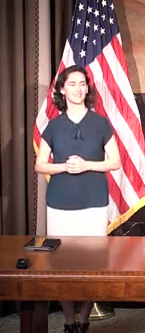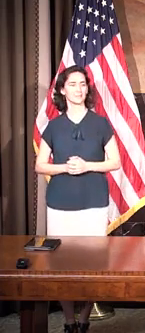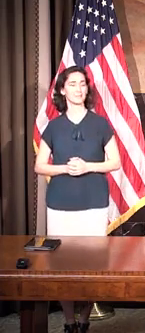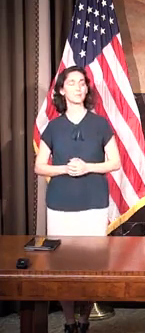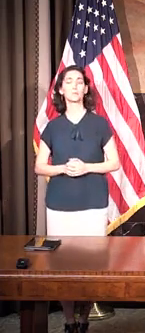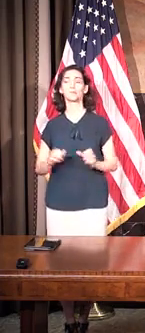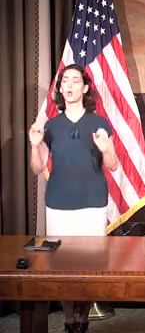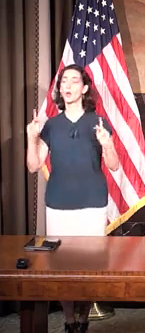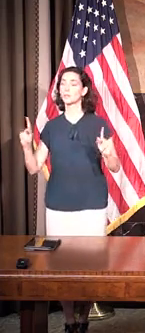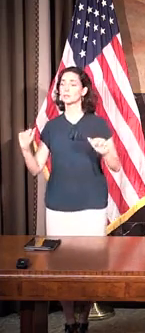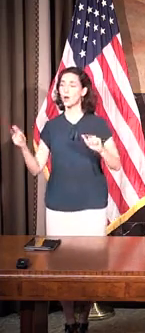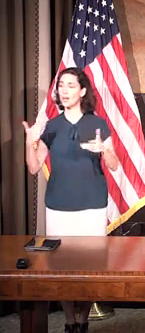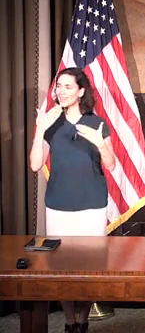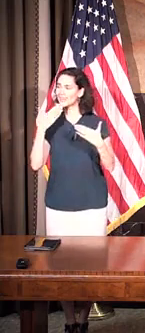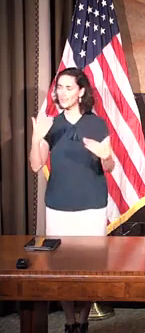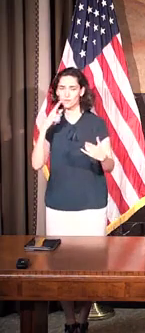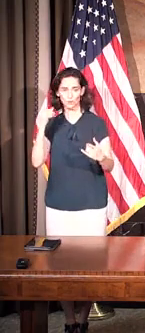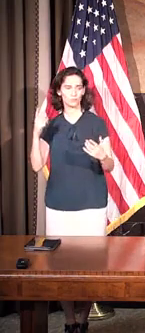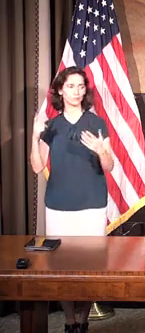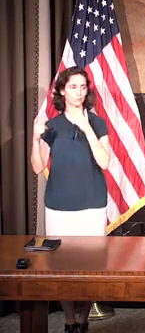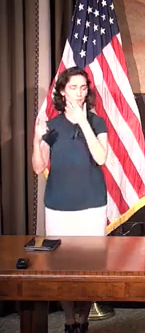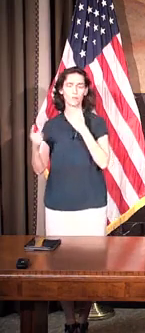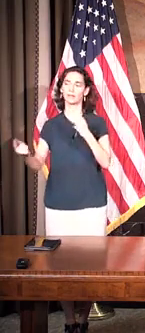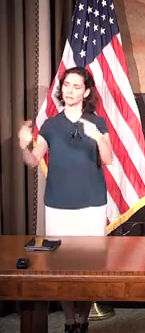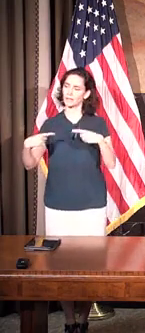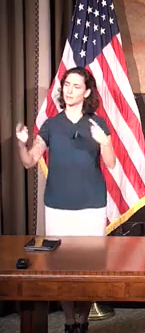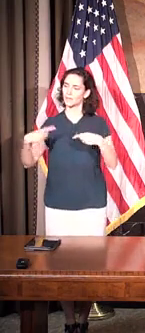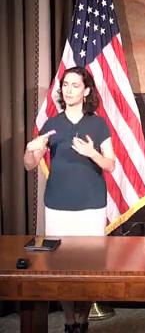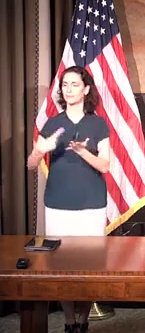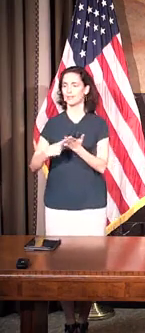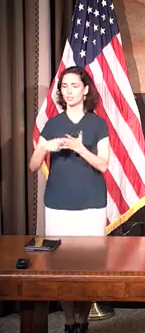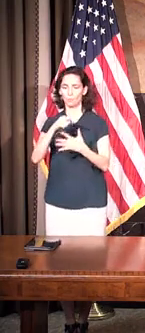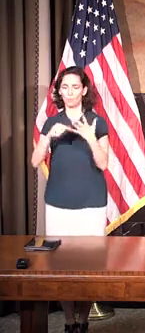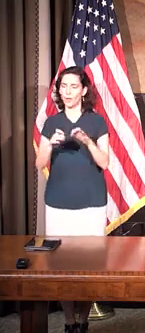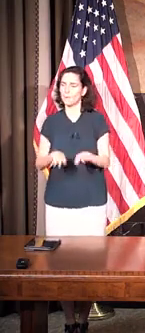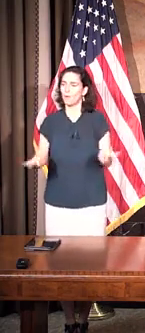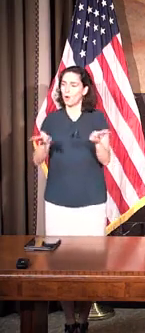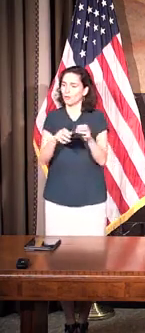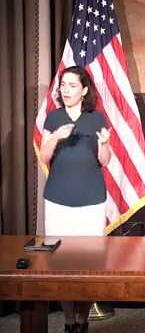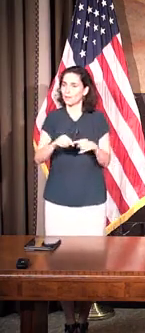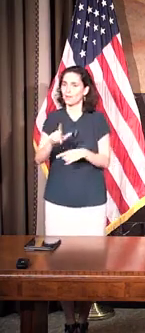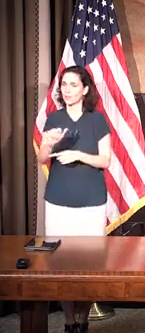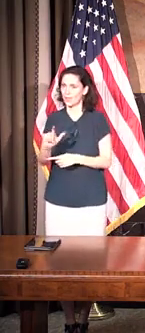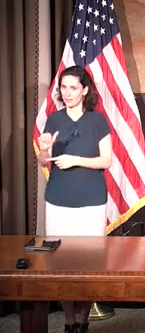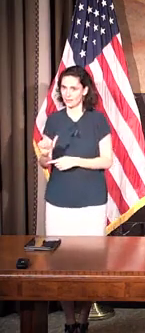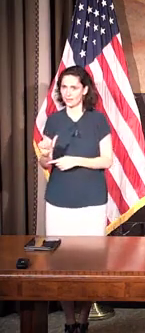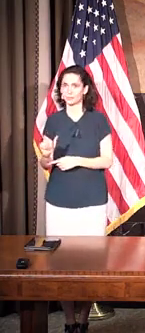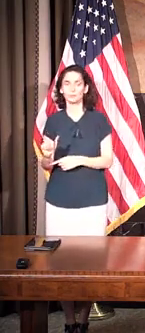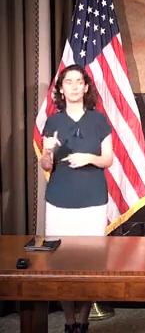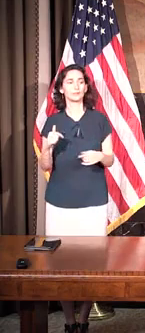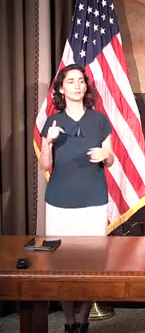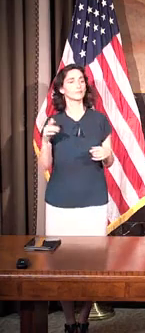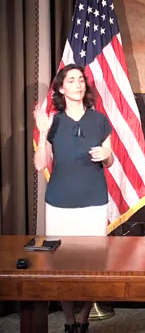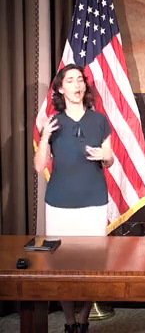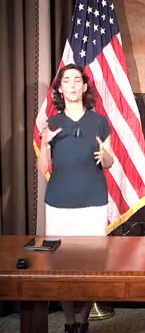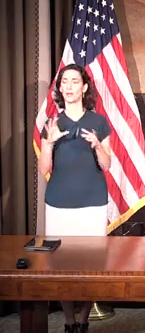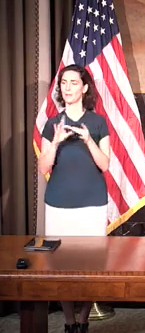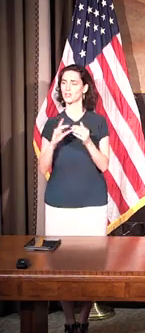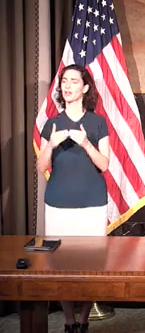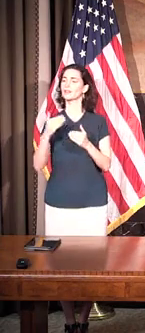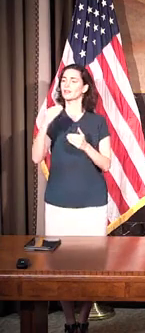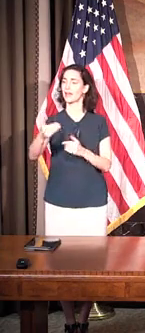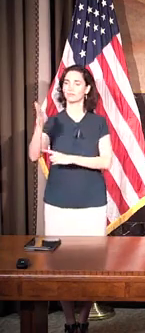Okay, look, I want to thank you all for continuing to cover all the important things going on here in Louisiana. As I mentioned earlier, our next